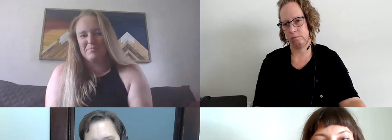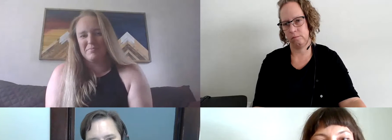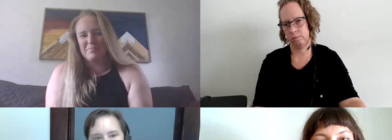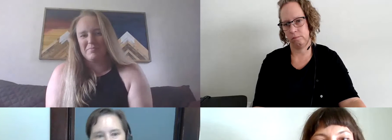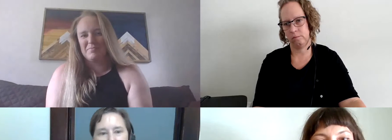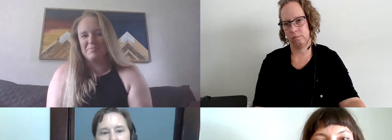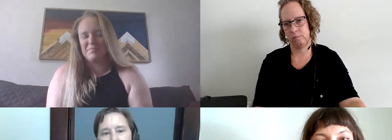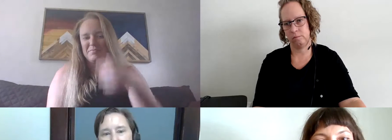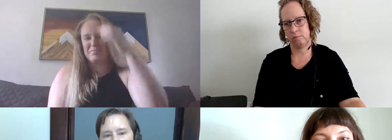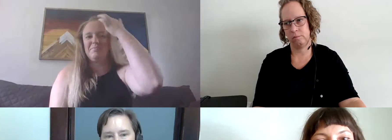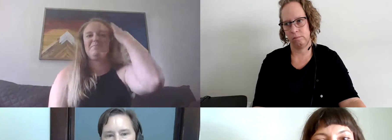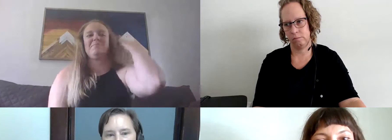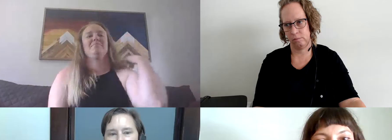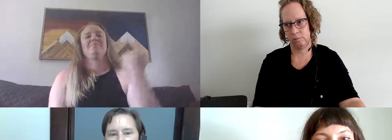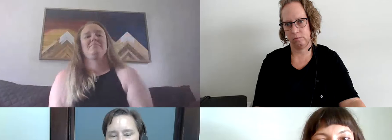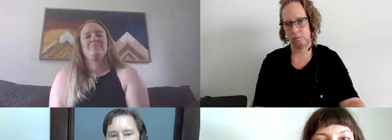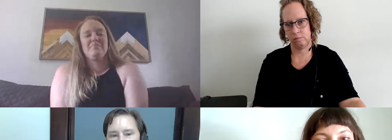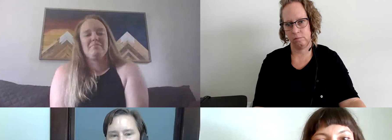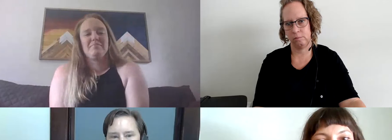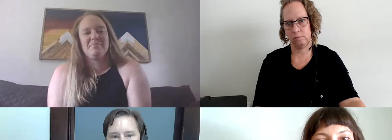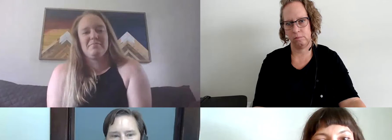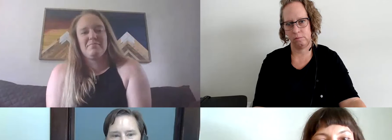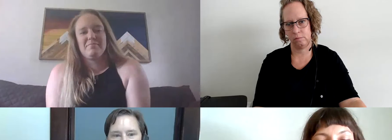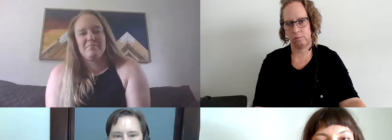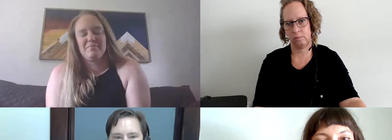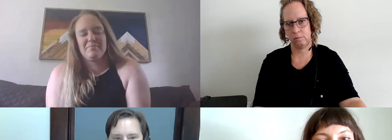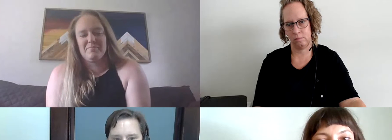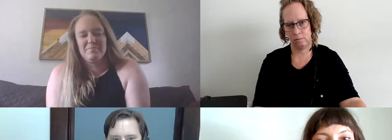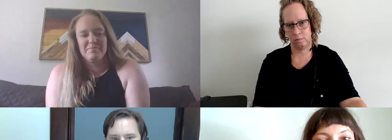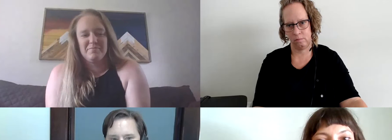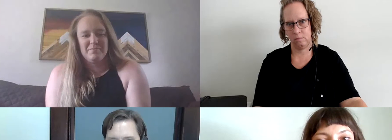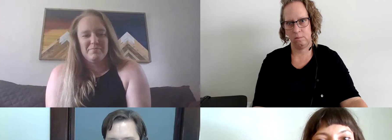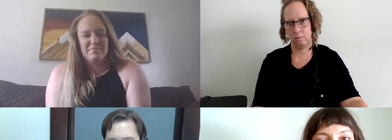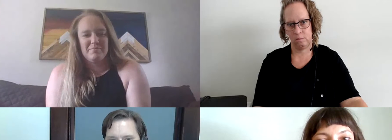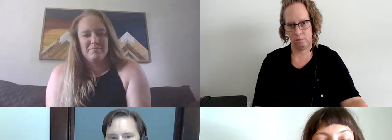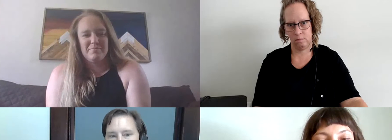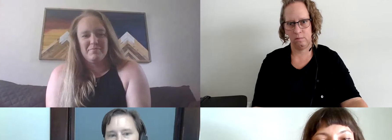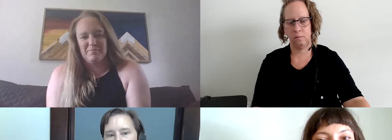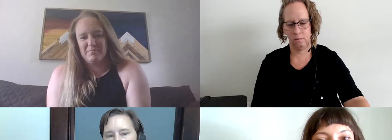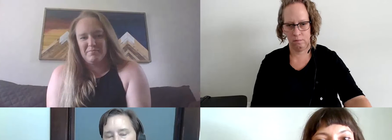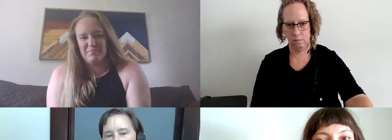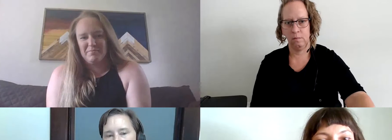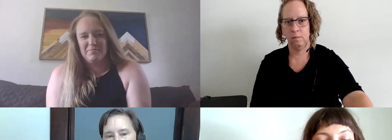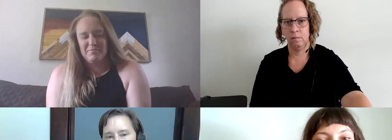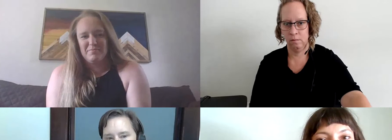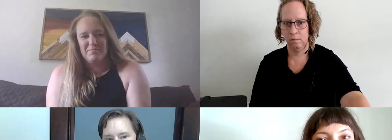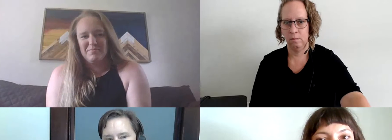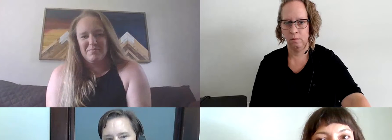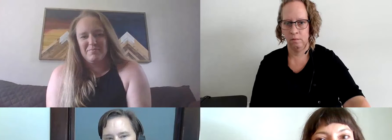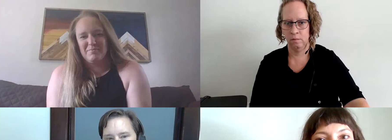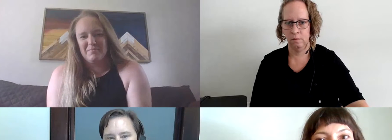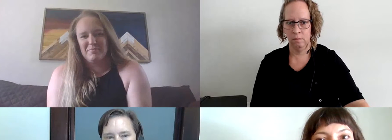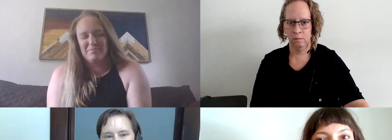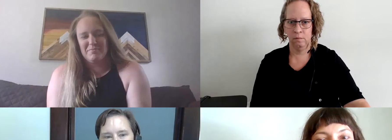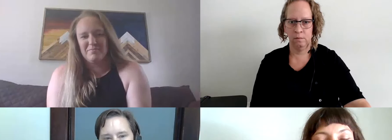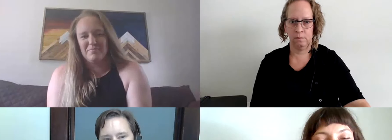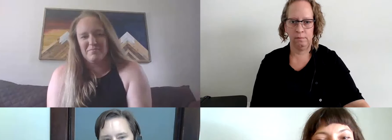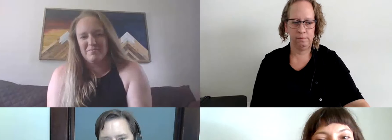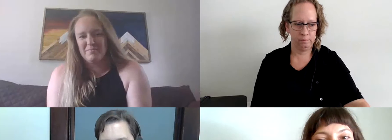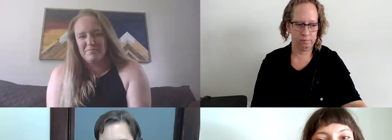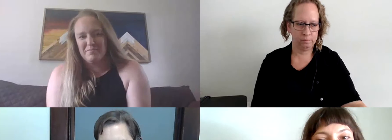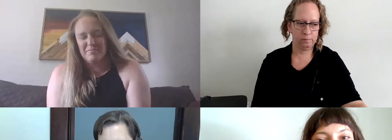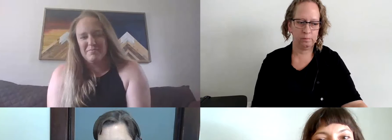same concept where under the post, you could put a link and say, click here to get captions. So that person would open two windows at the same